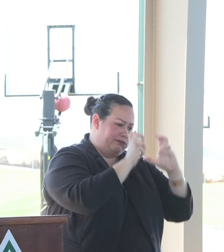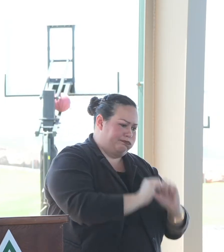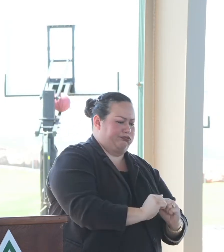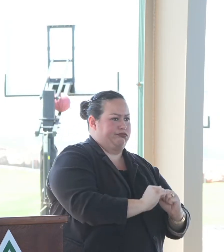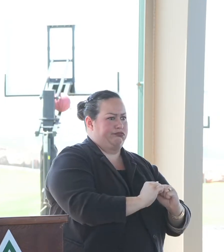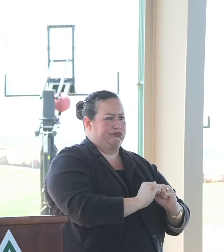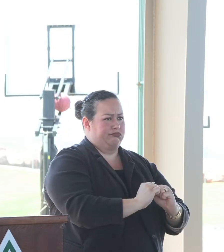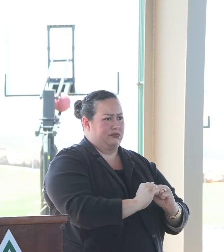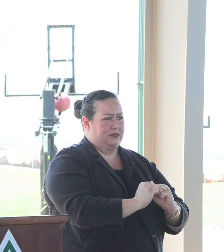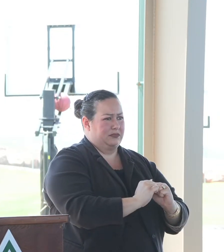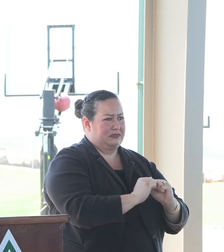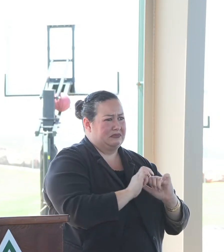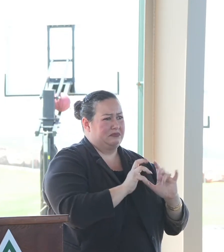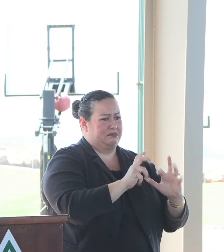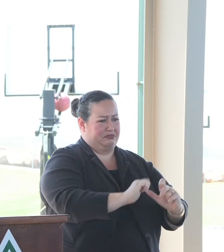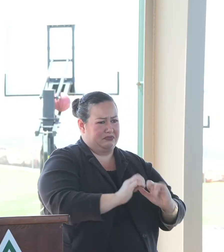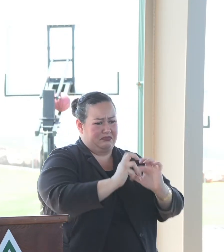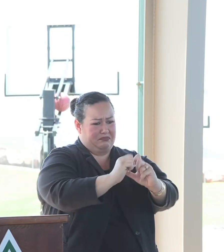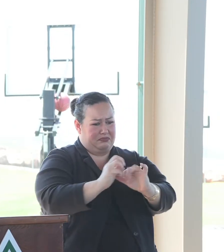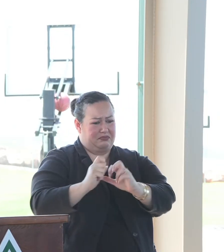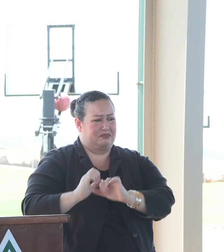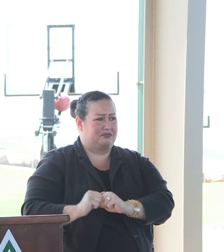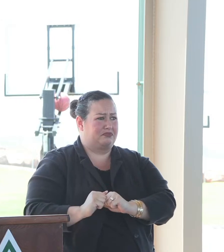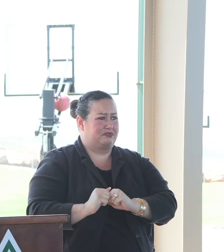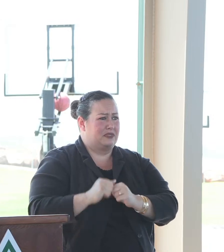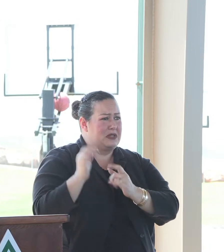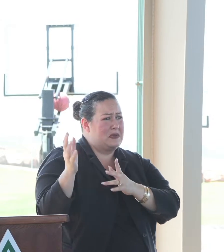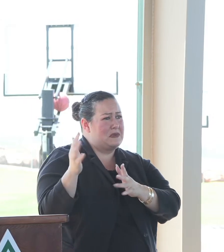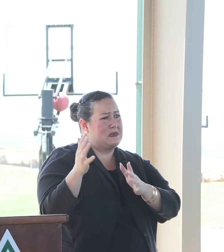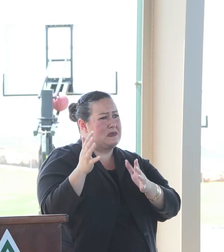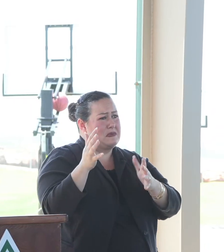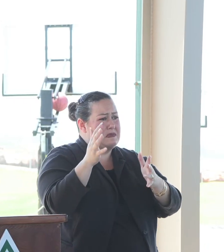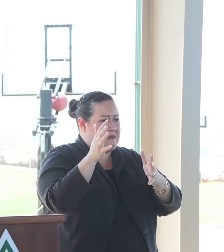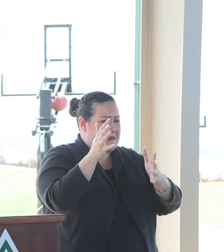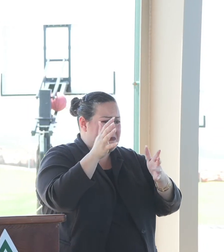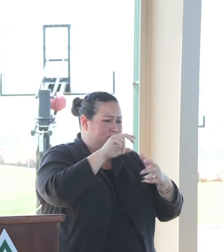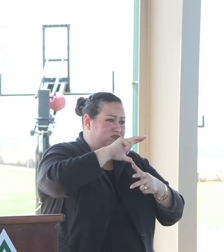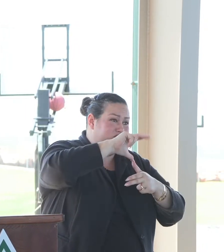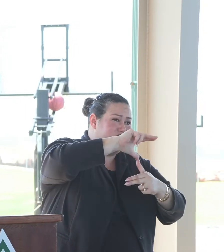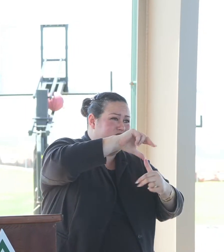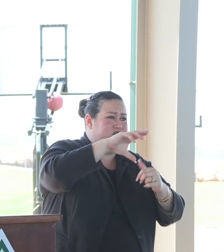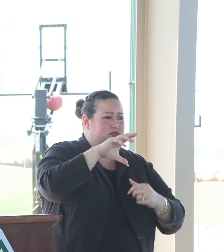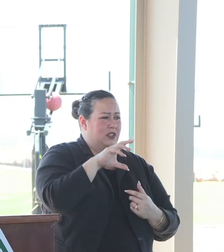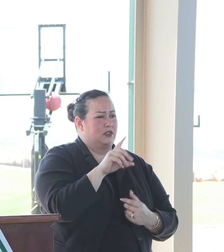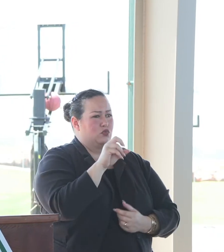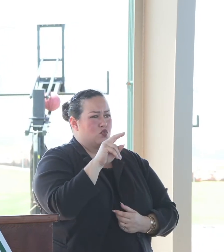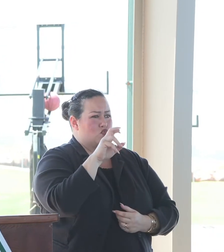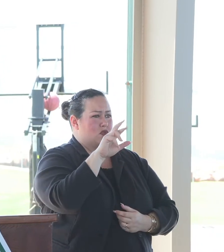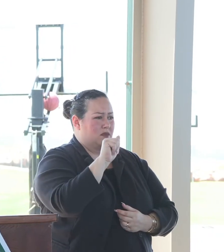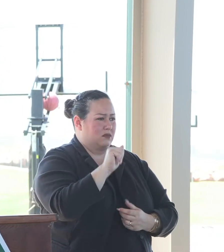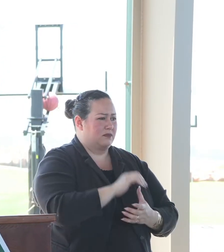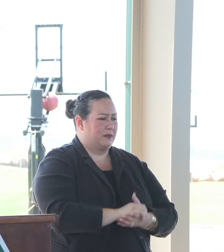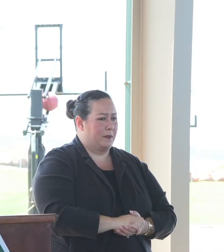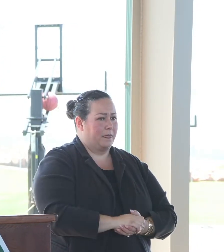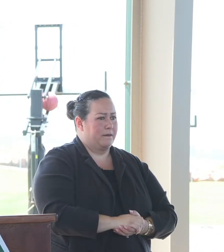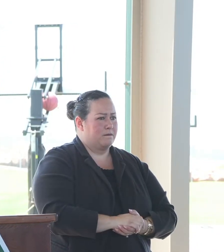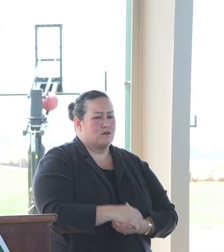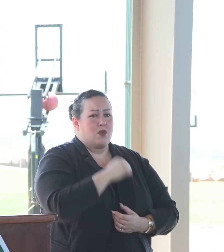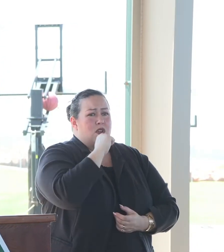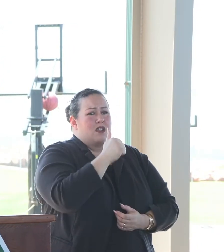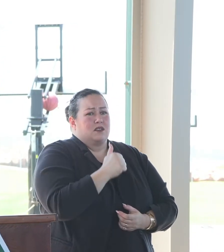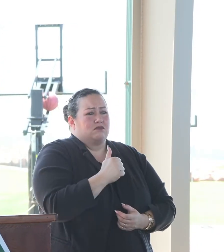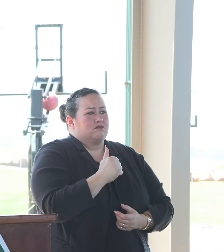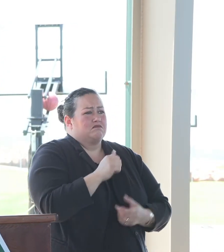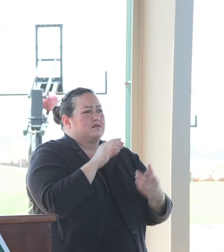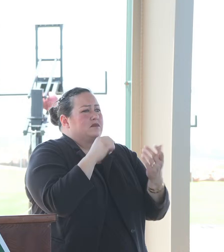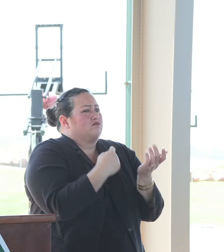flamed by the intense winds of Hurricane Dora. I will not speak for this audience, but as a